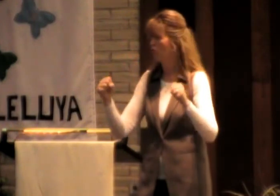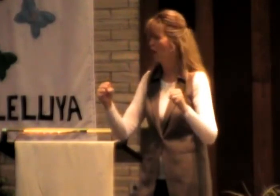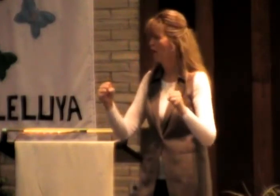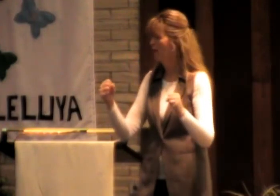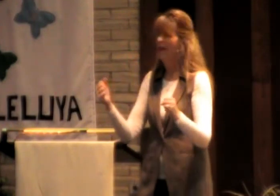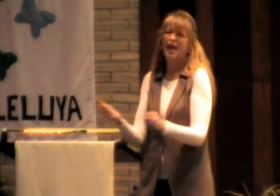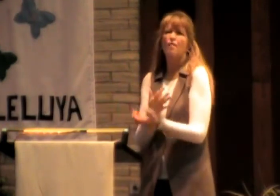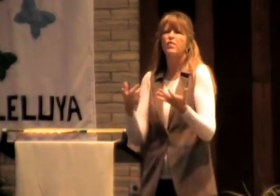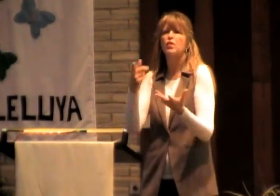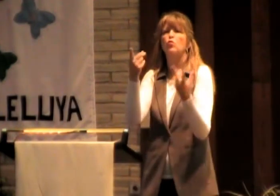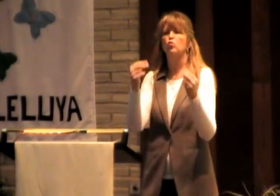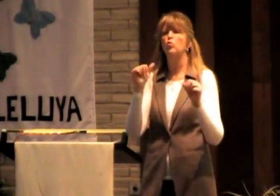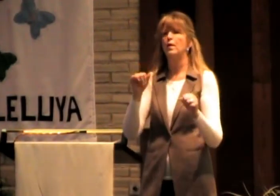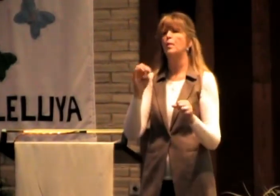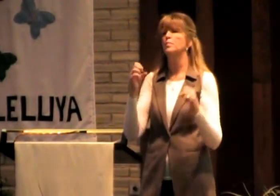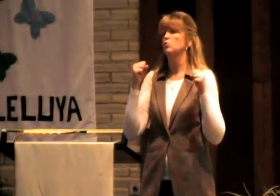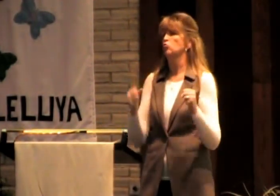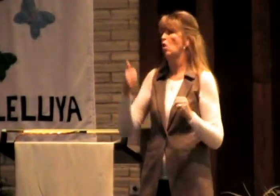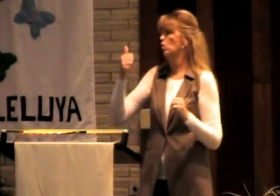as a missionary can be stronger.